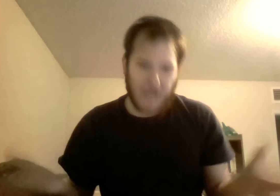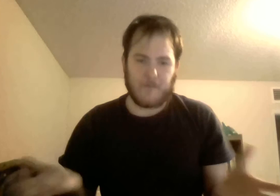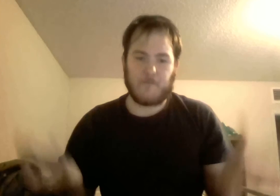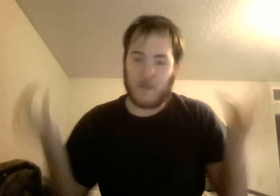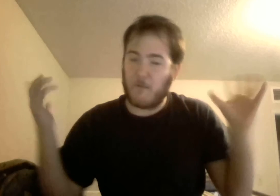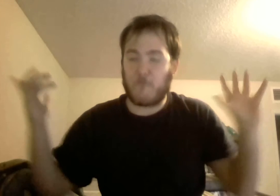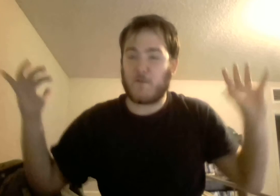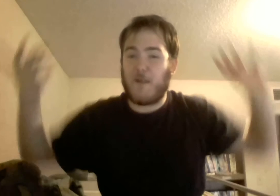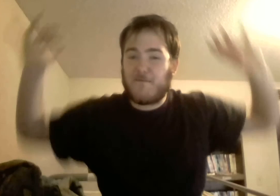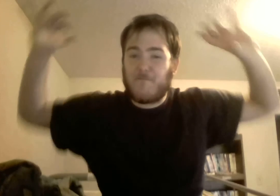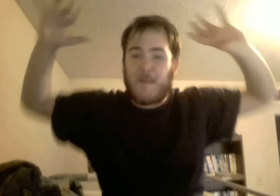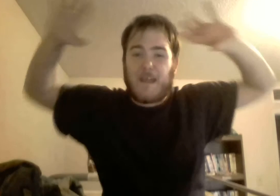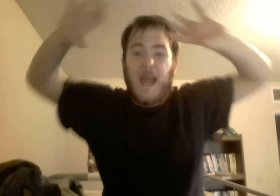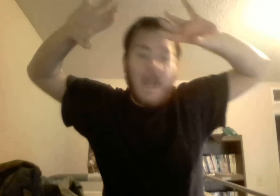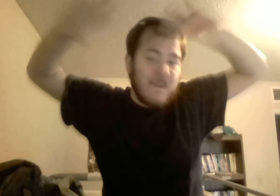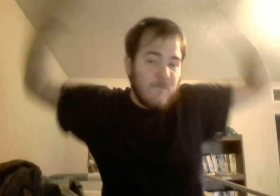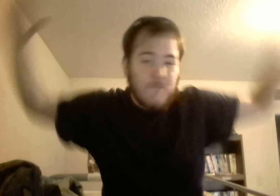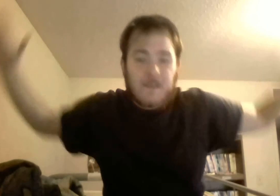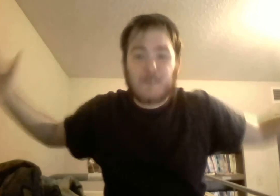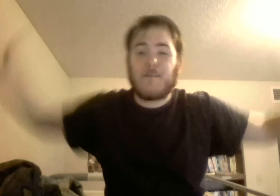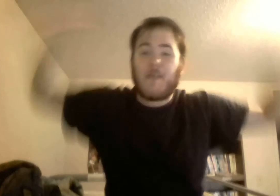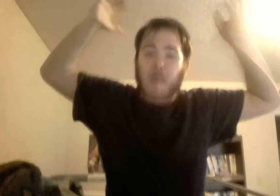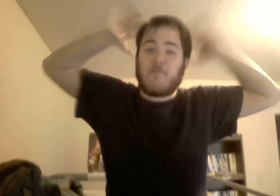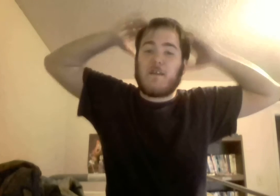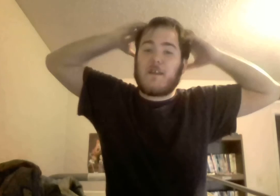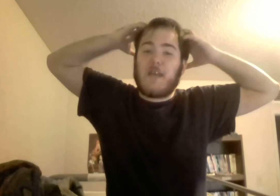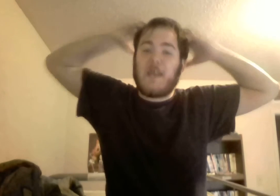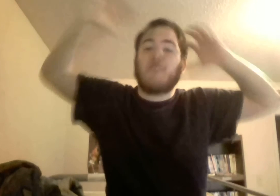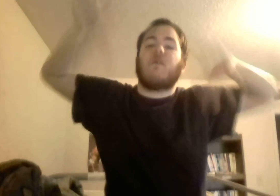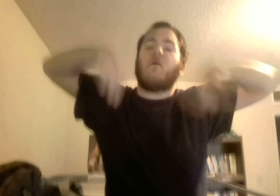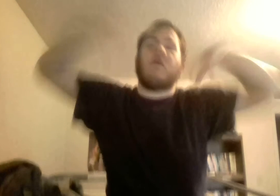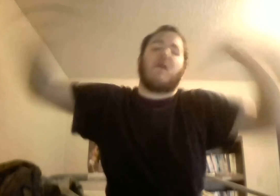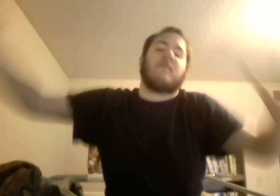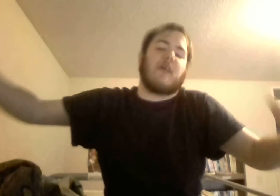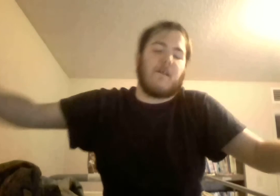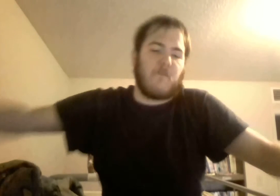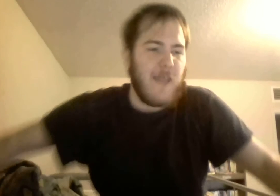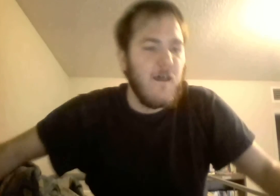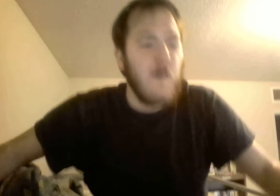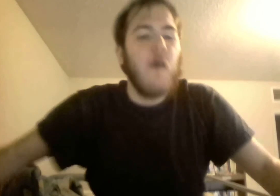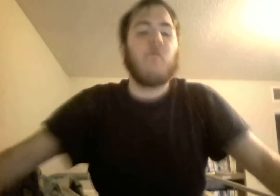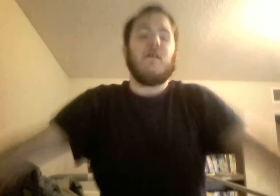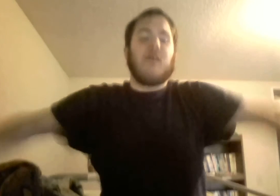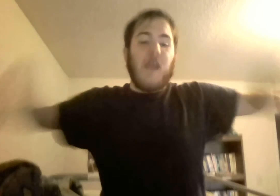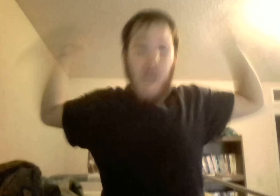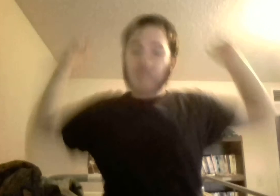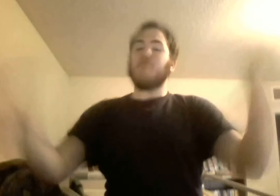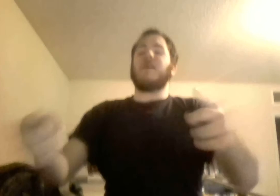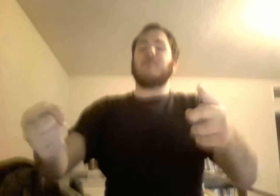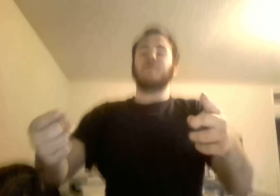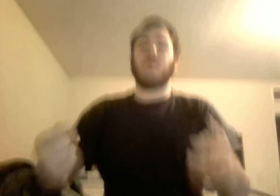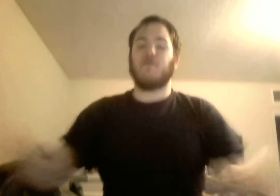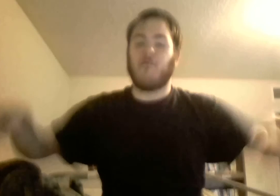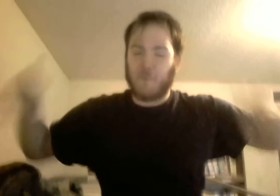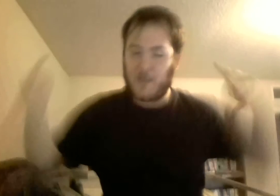And a quick my first impressions that kind of mean that everything gonna sink in, because I don't want to say off the bat. But anyway, let's jump into it. The